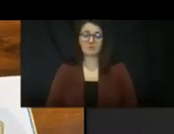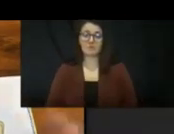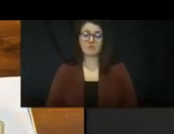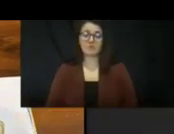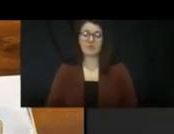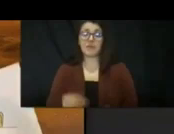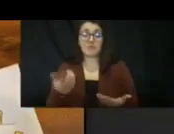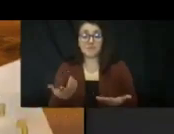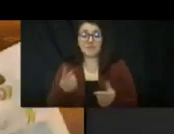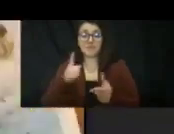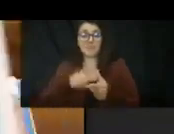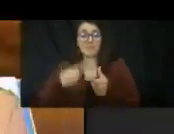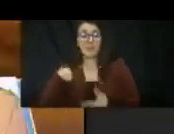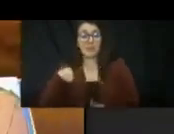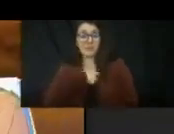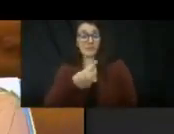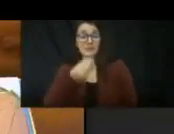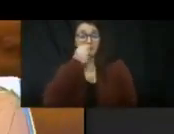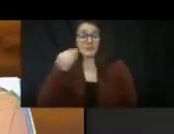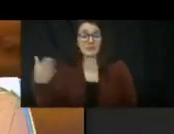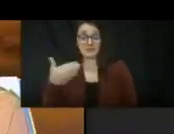eat the fish. Yikes.